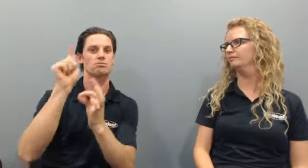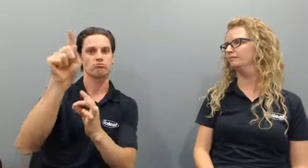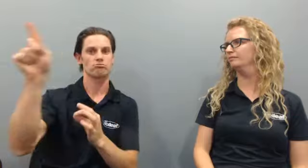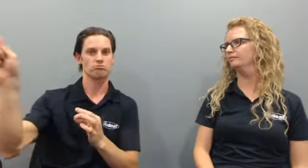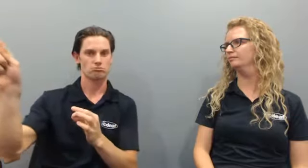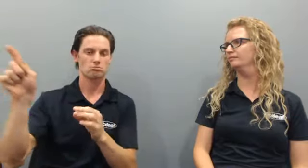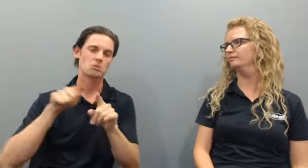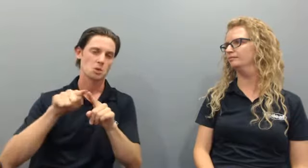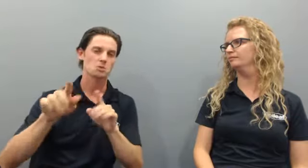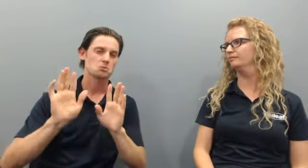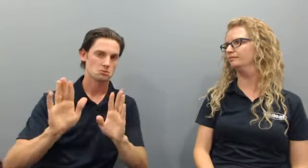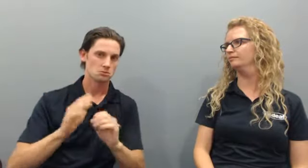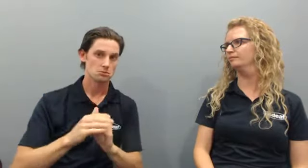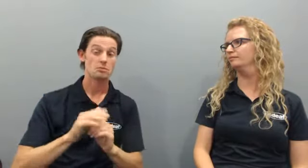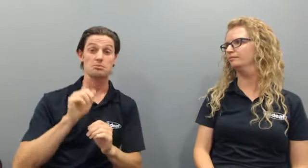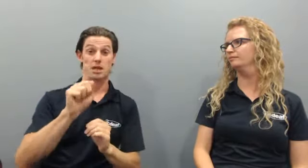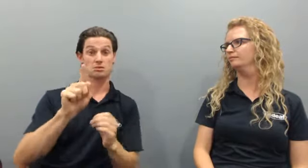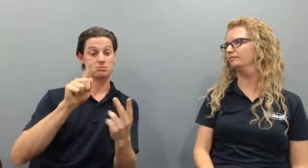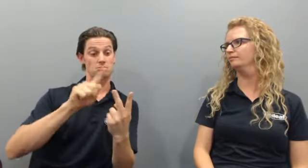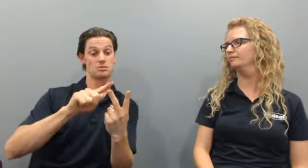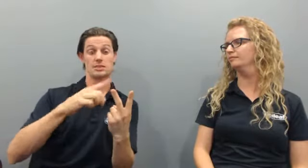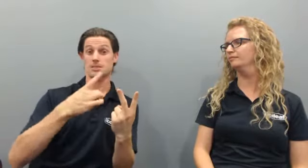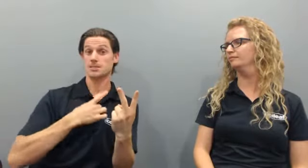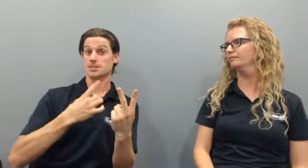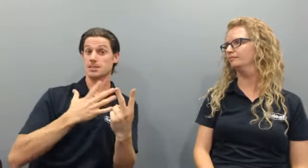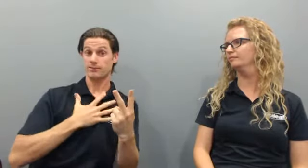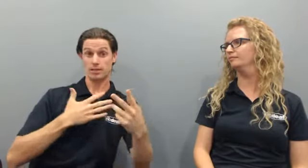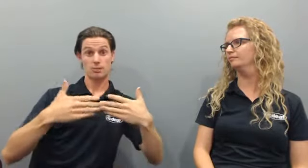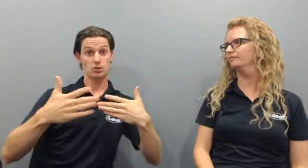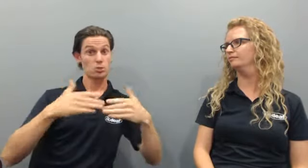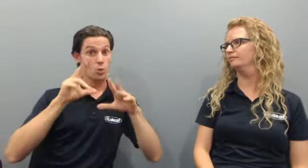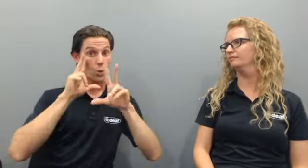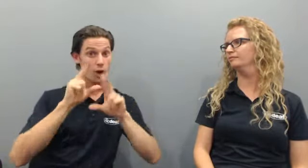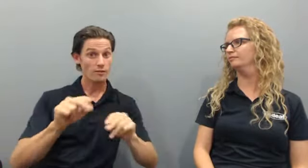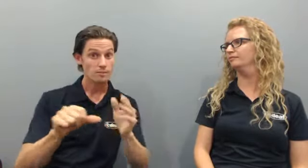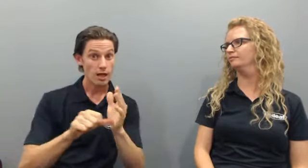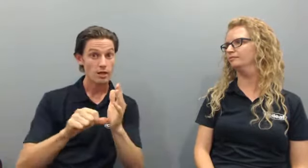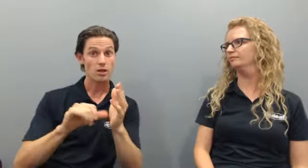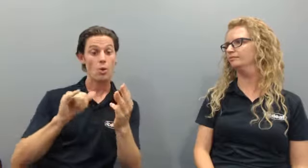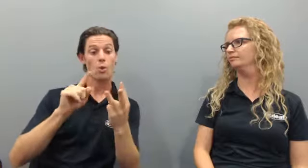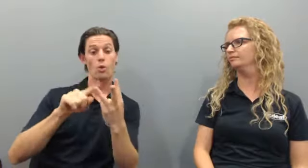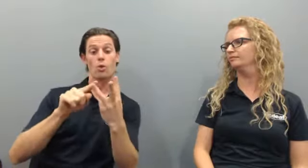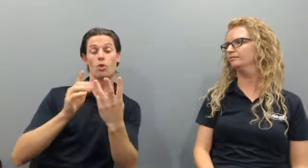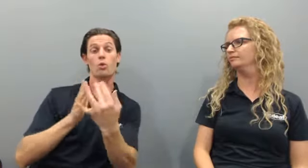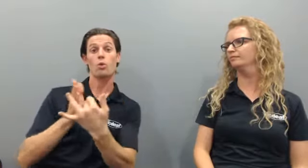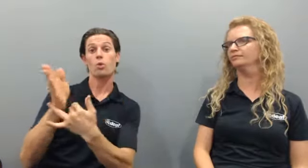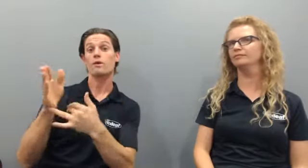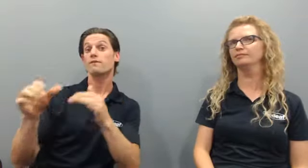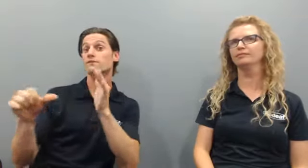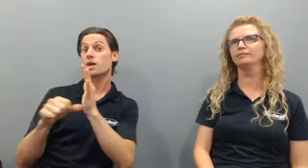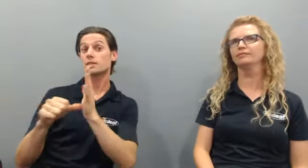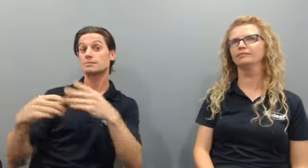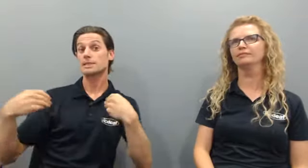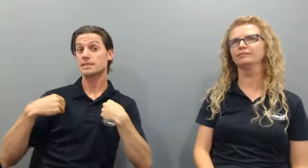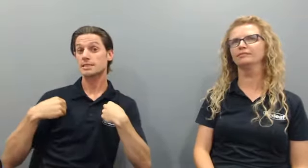using interpreting agencies. If you are self-managed and you look after your own funds, or if you do it through